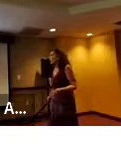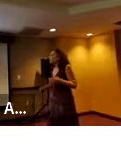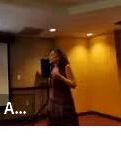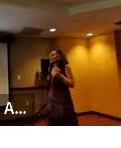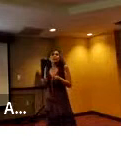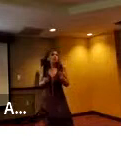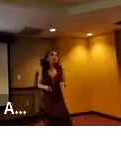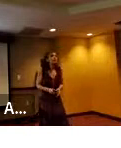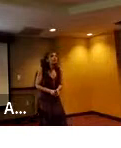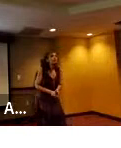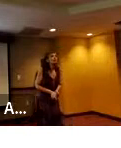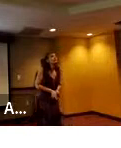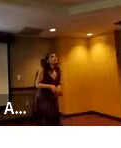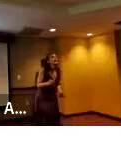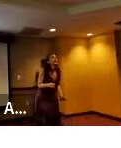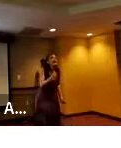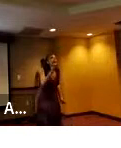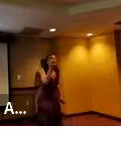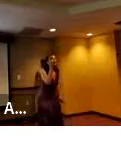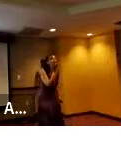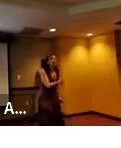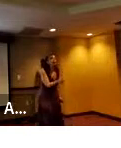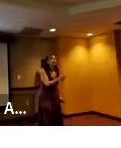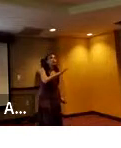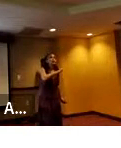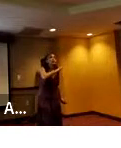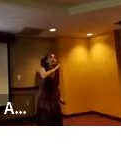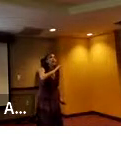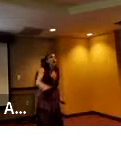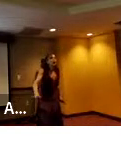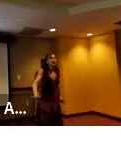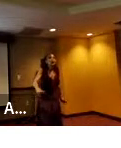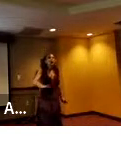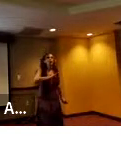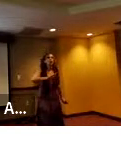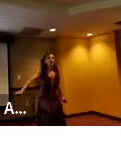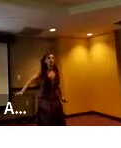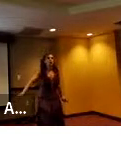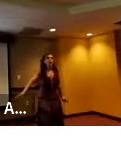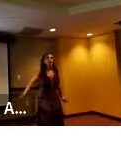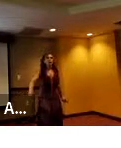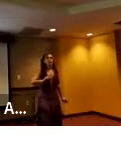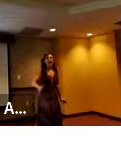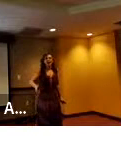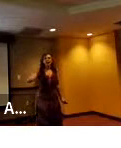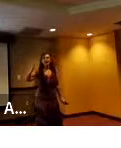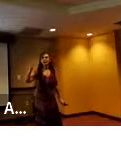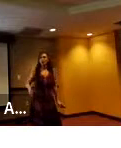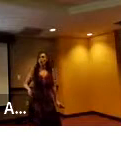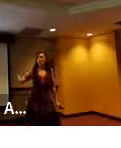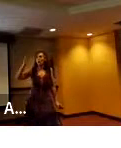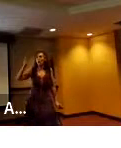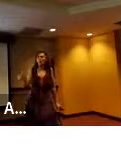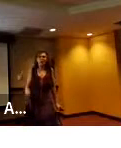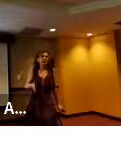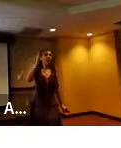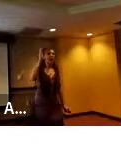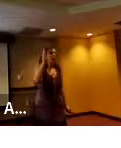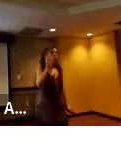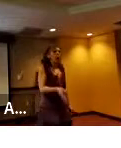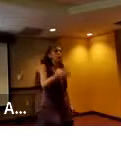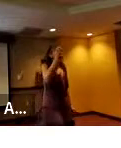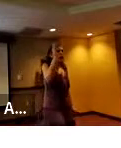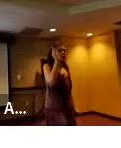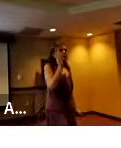opinion. Accessibility, see it as a cornerstone of quality assurance. That is part of what